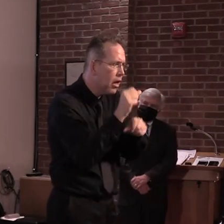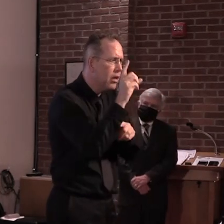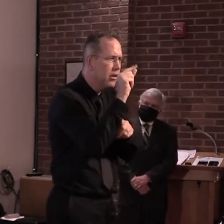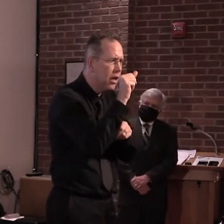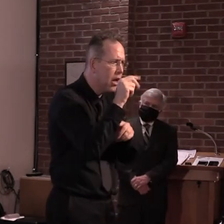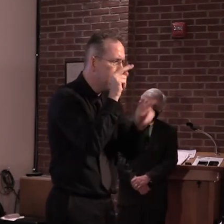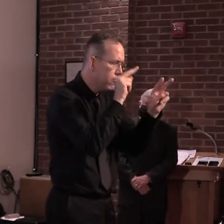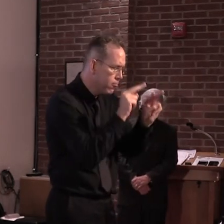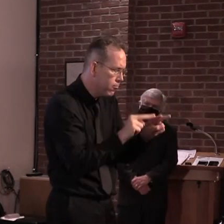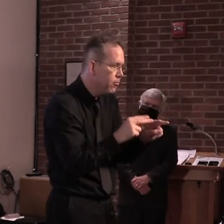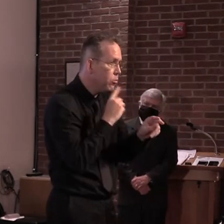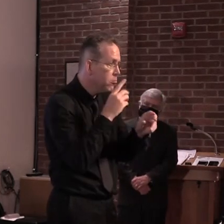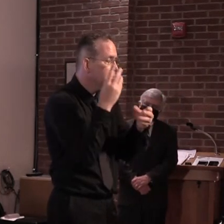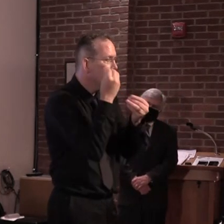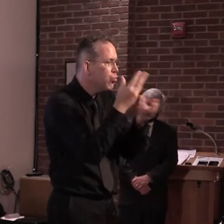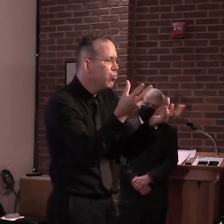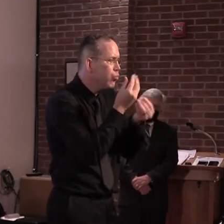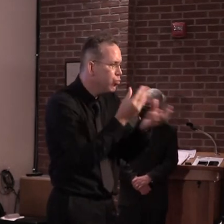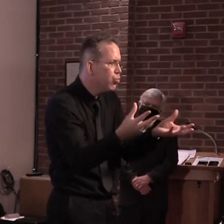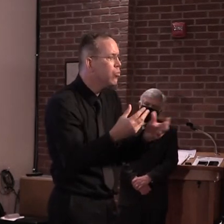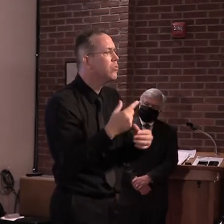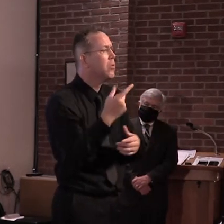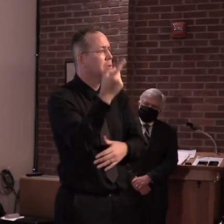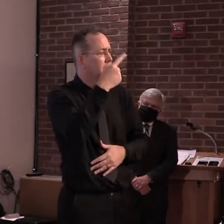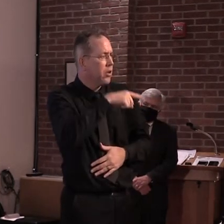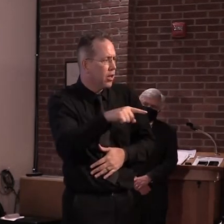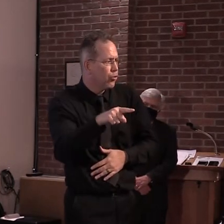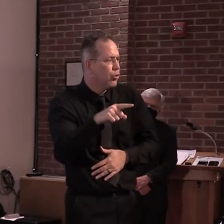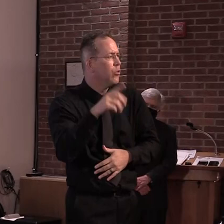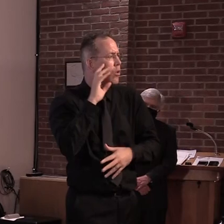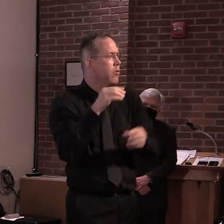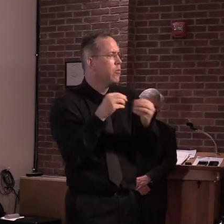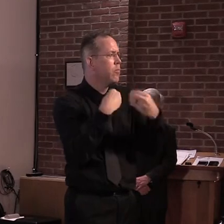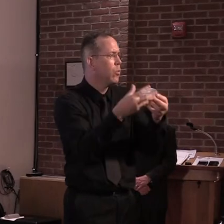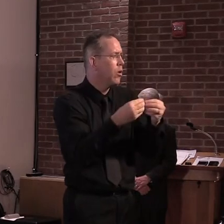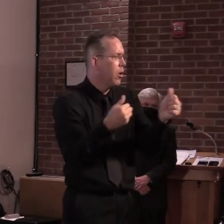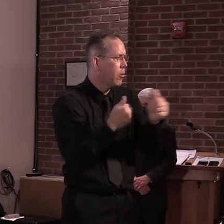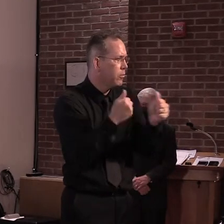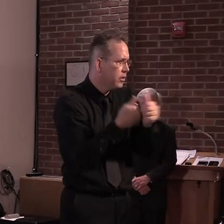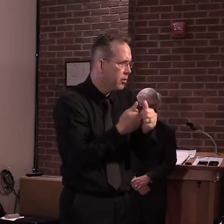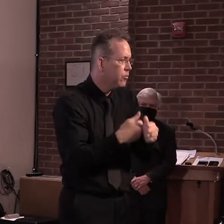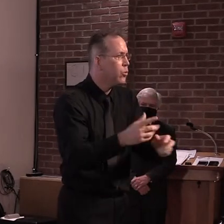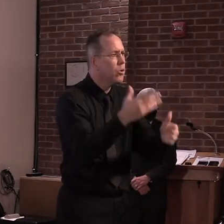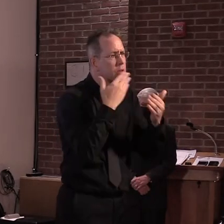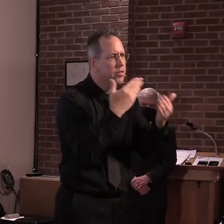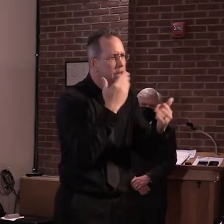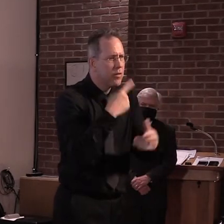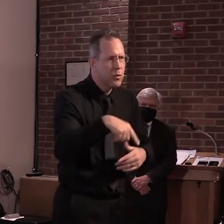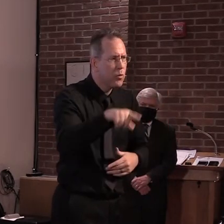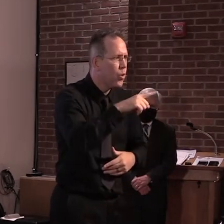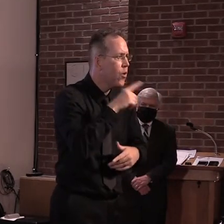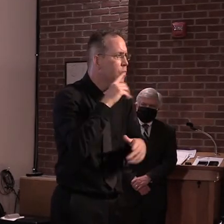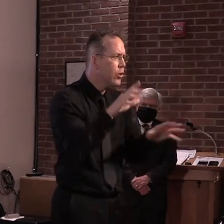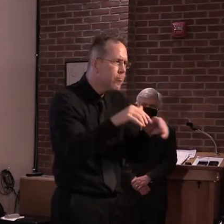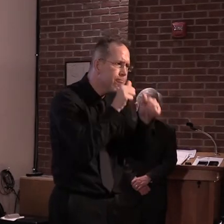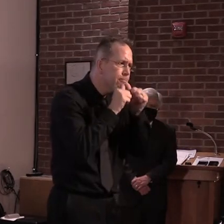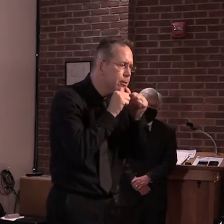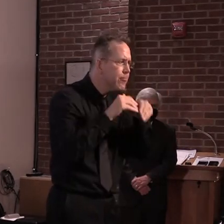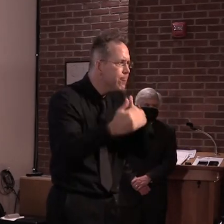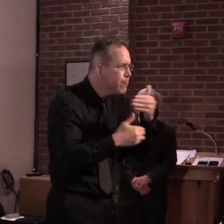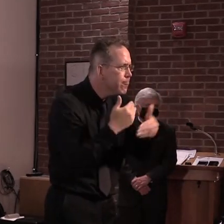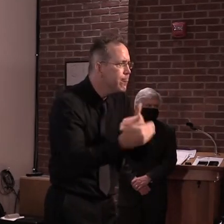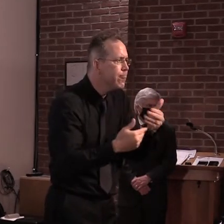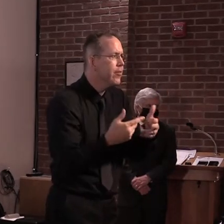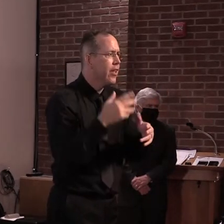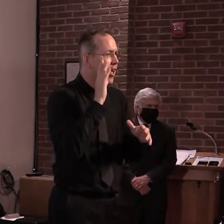forecasts next week. And I just want to again thank Vermonters for their patience and their sacrifices and their continued commitment